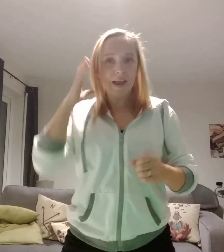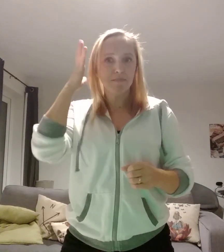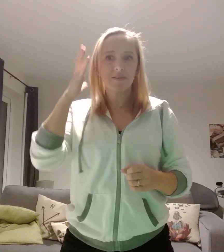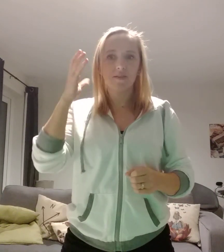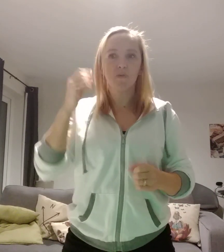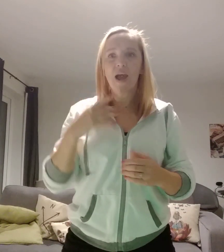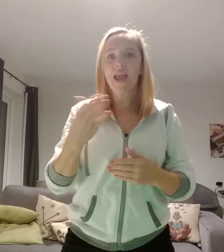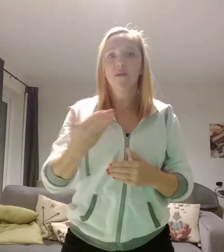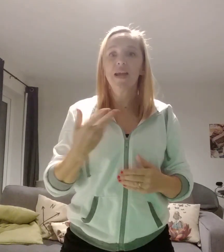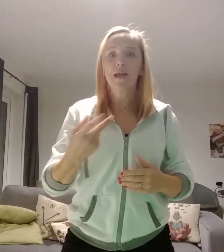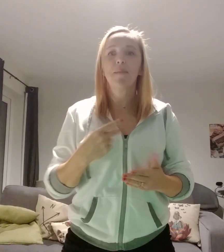the way we plan